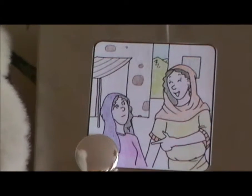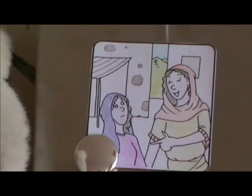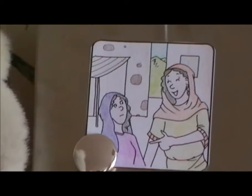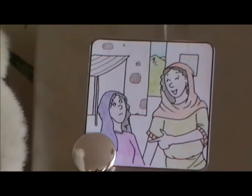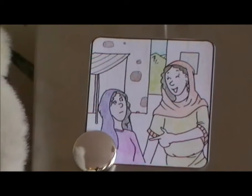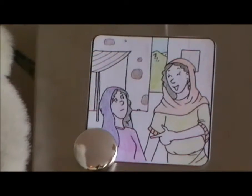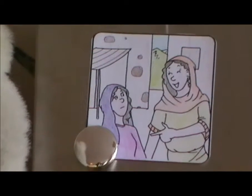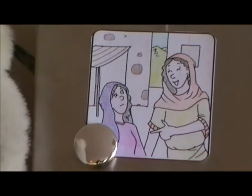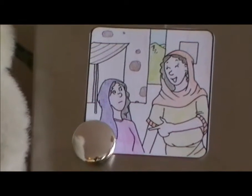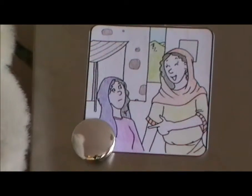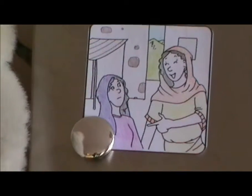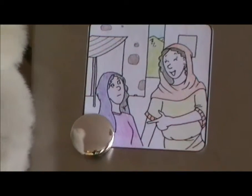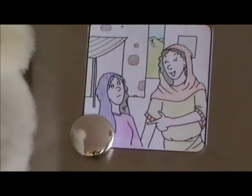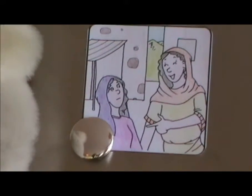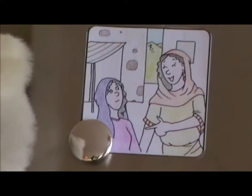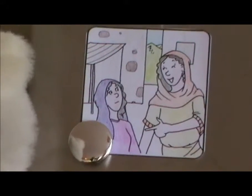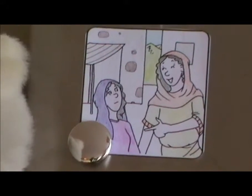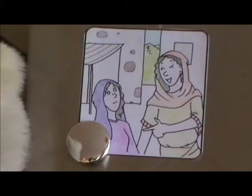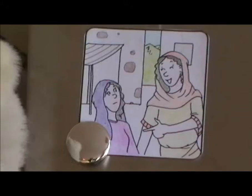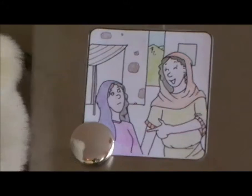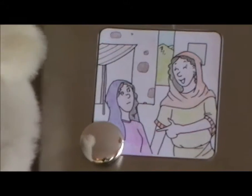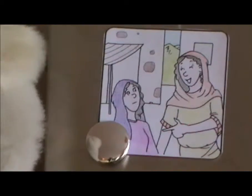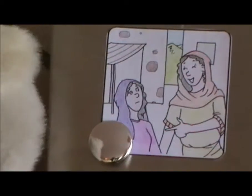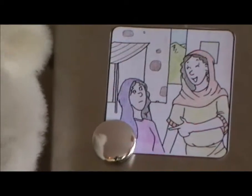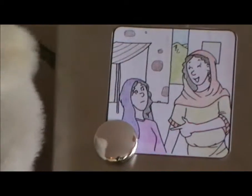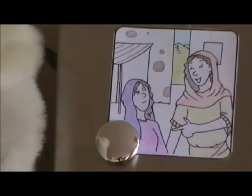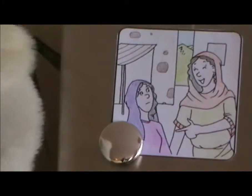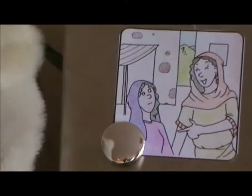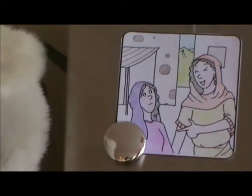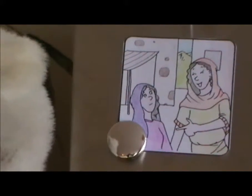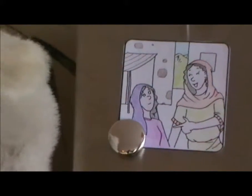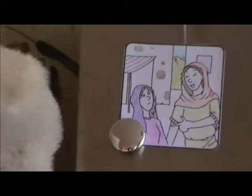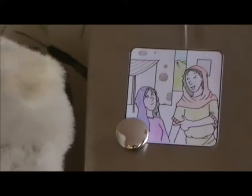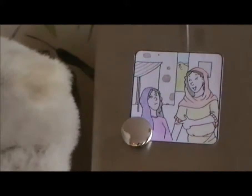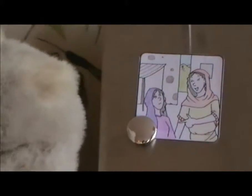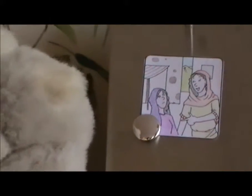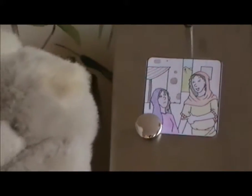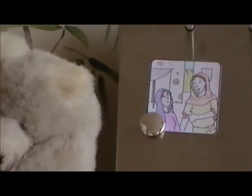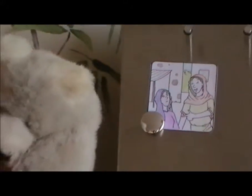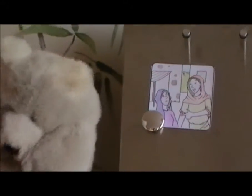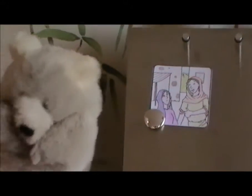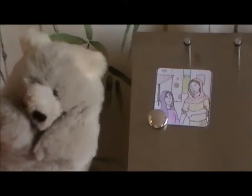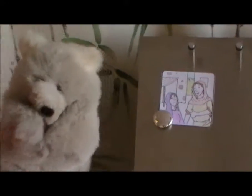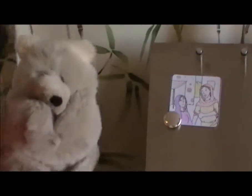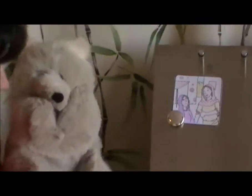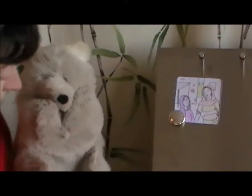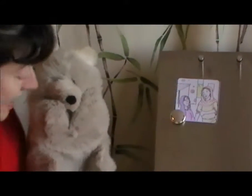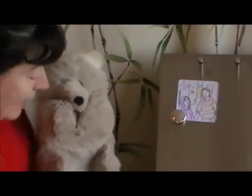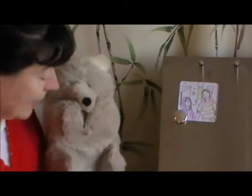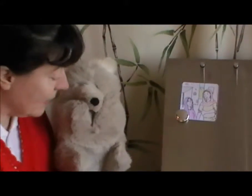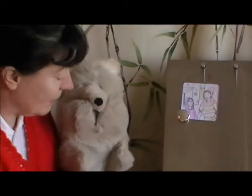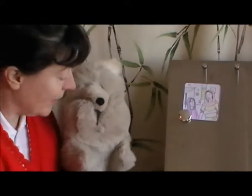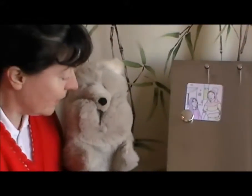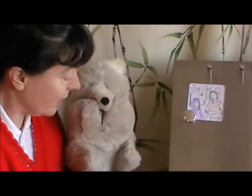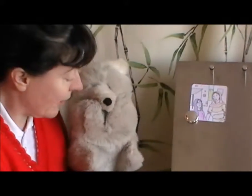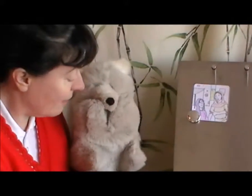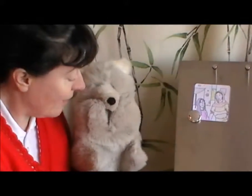God. So when we're sad about something, we can talk to God about it, can't we? And here's a picture of